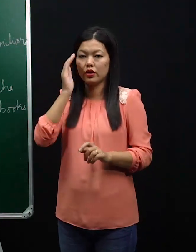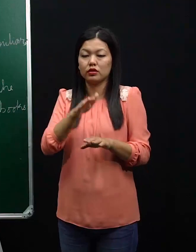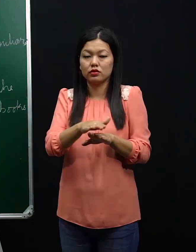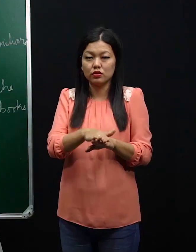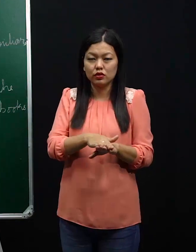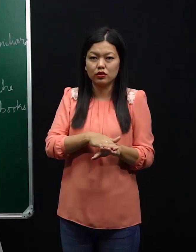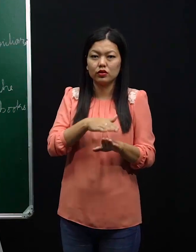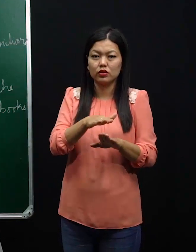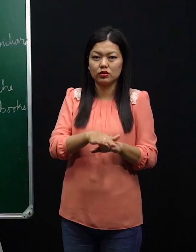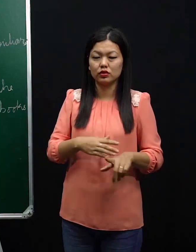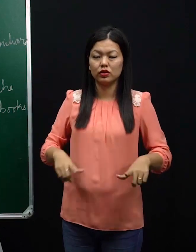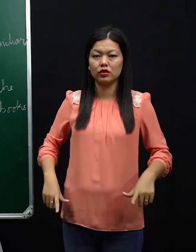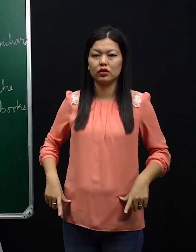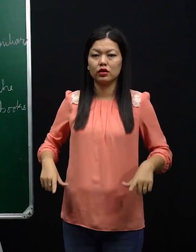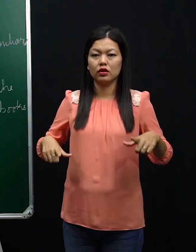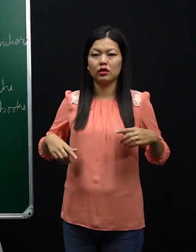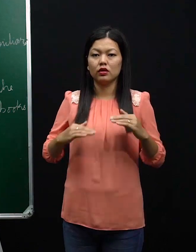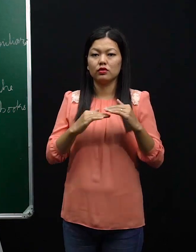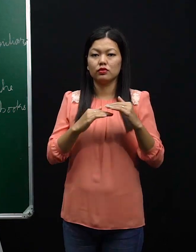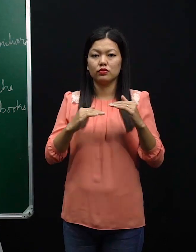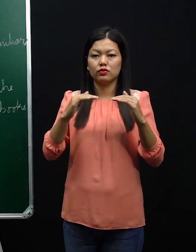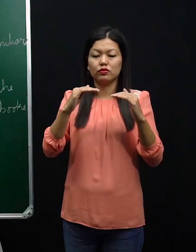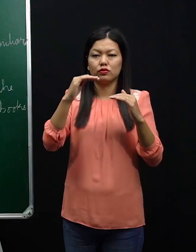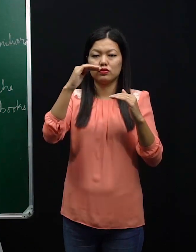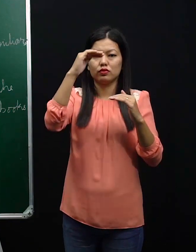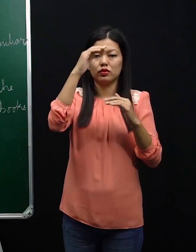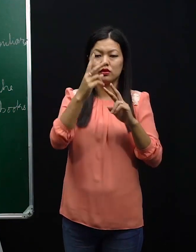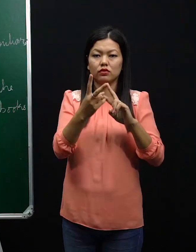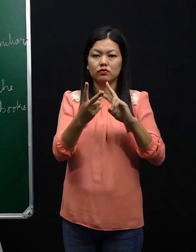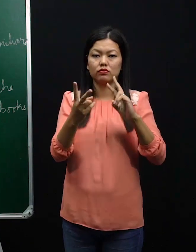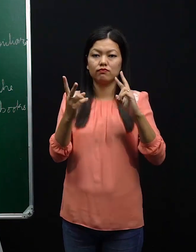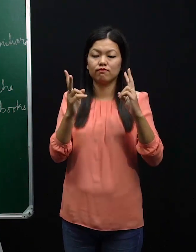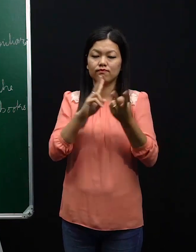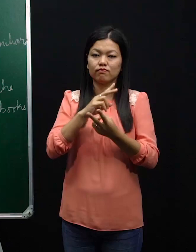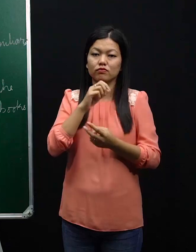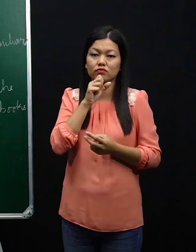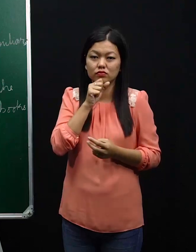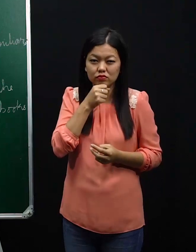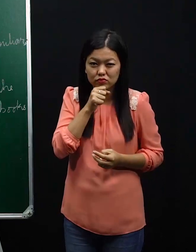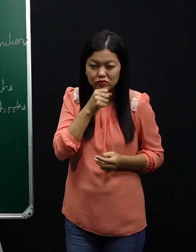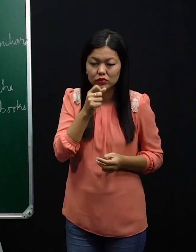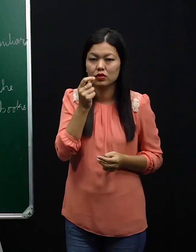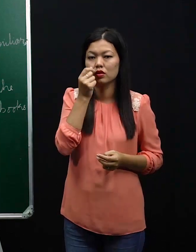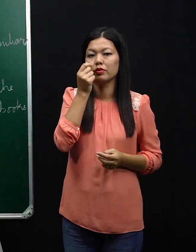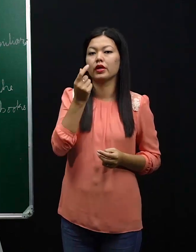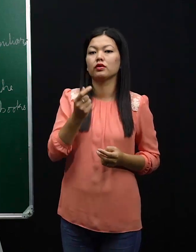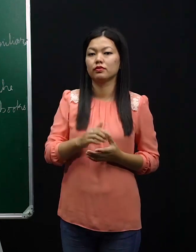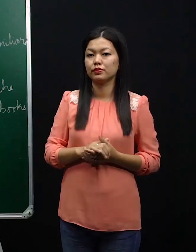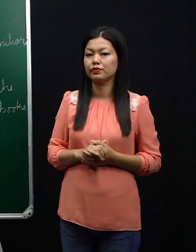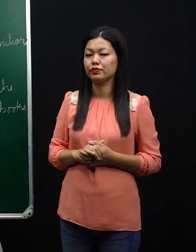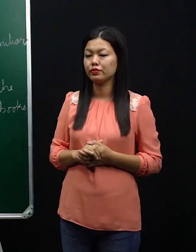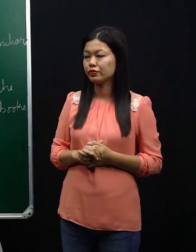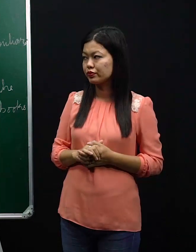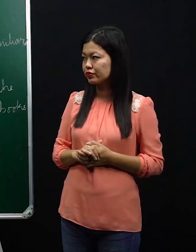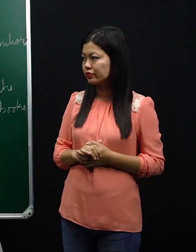even me, I don't have to explain the definition of what an old man is. Here, he grew up to be an old man and